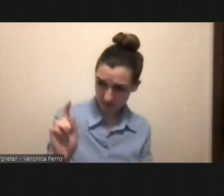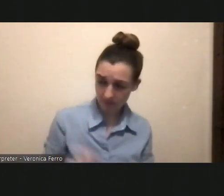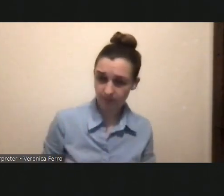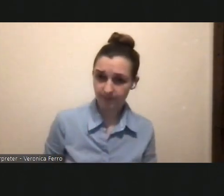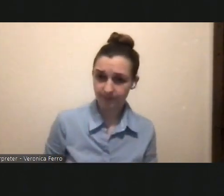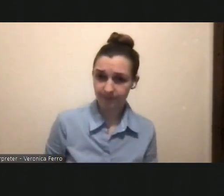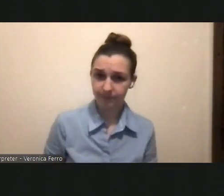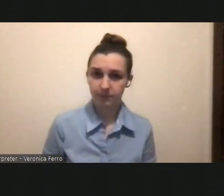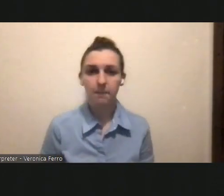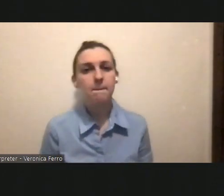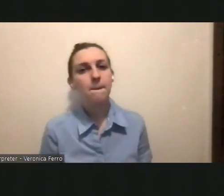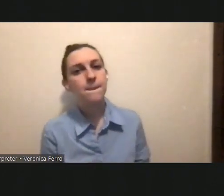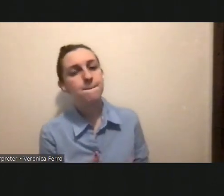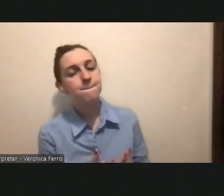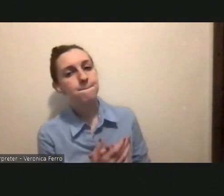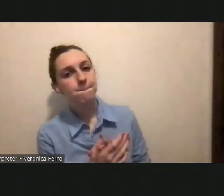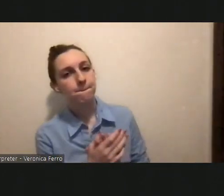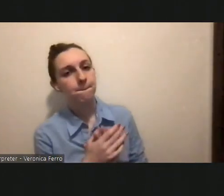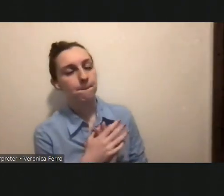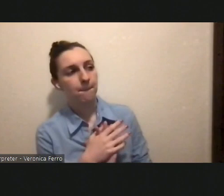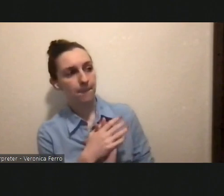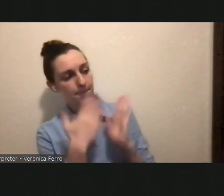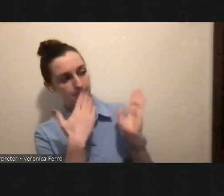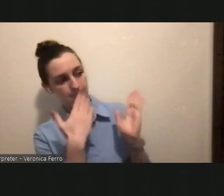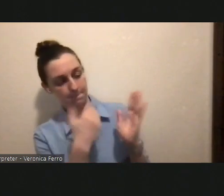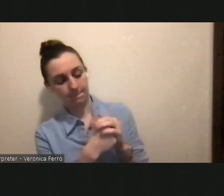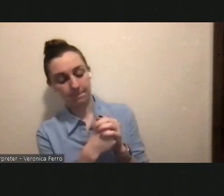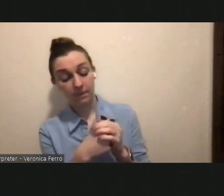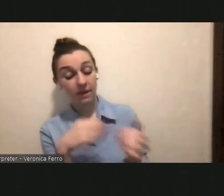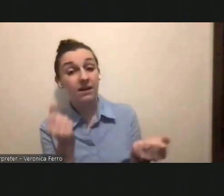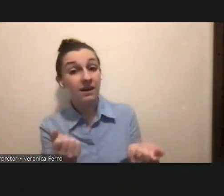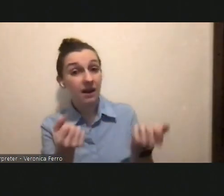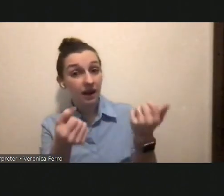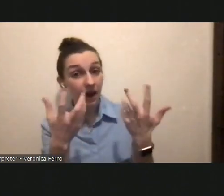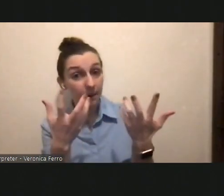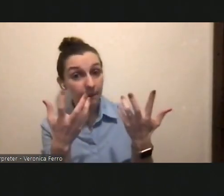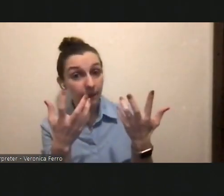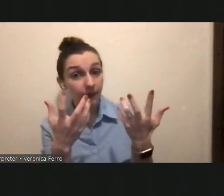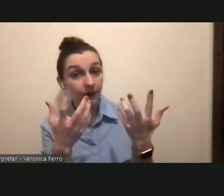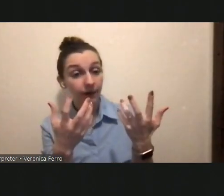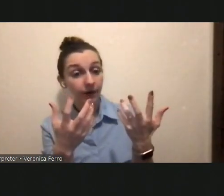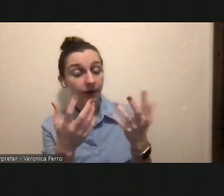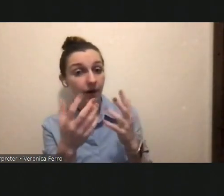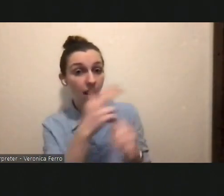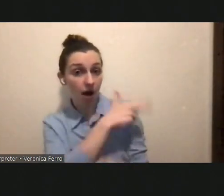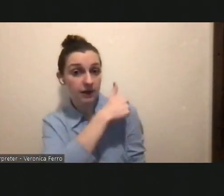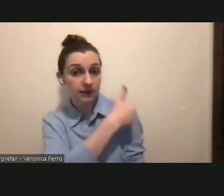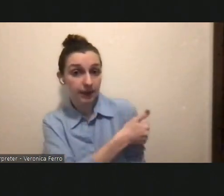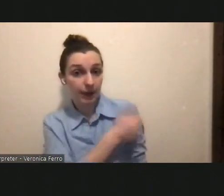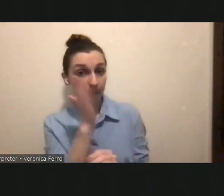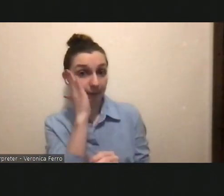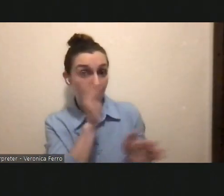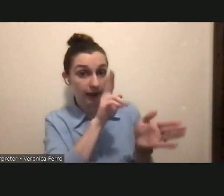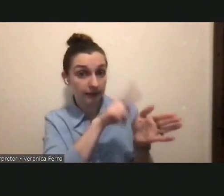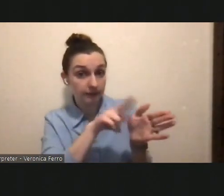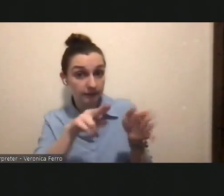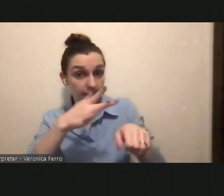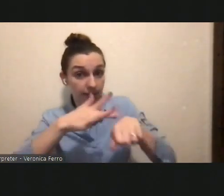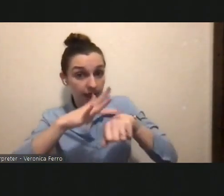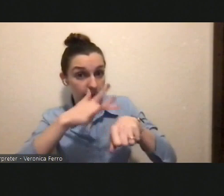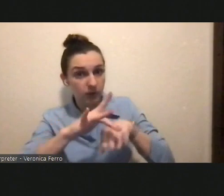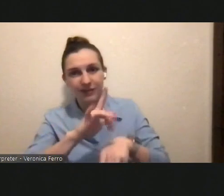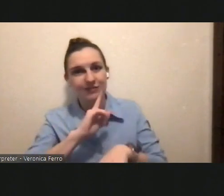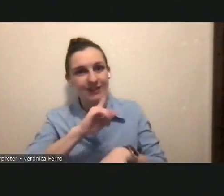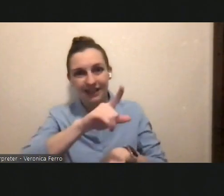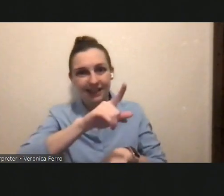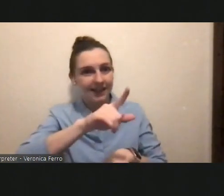Thanks, Vinny. The number of hospital beds is always a moving target. We are working with our healthcare systems